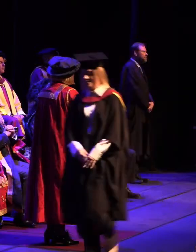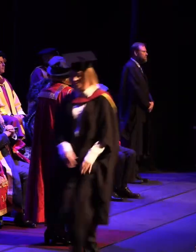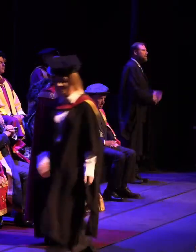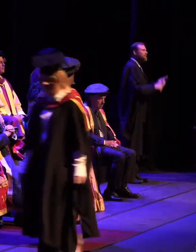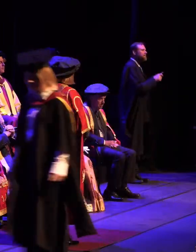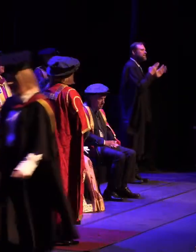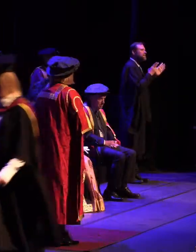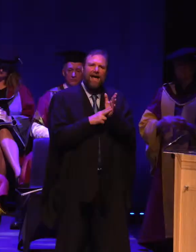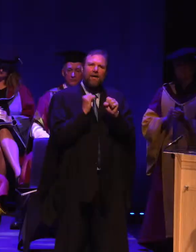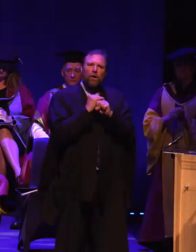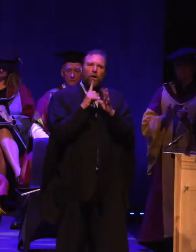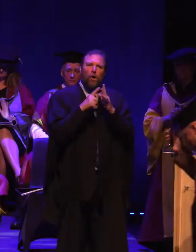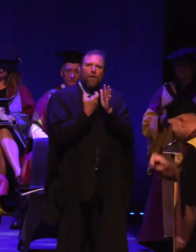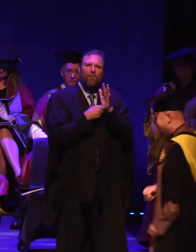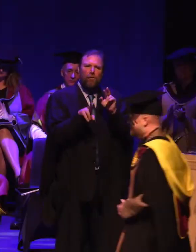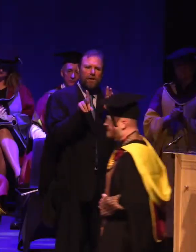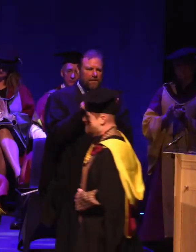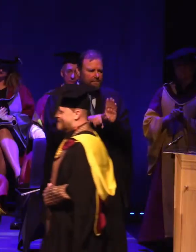Dan Godfrey.